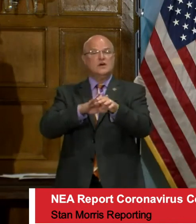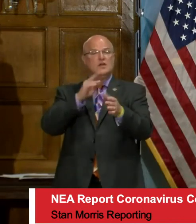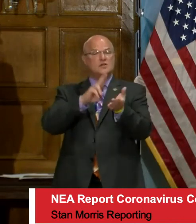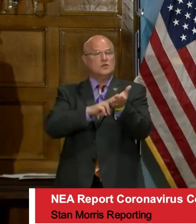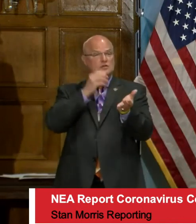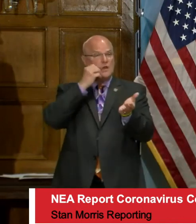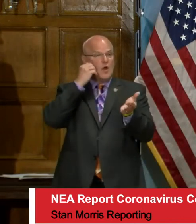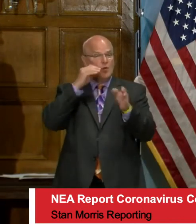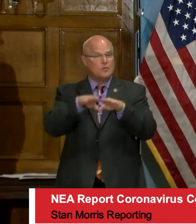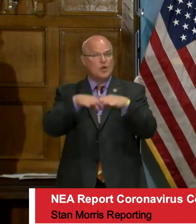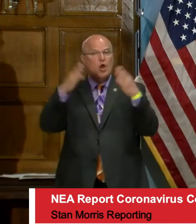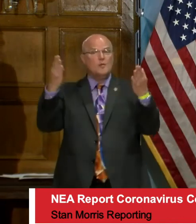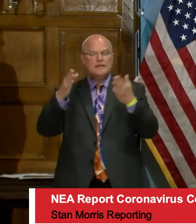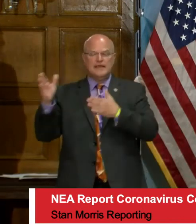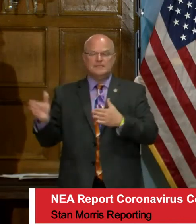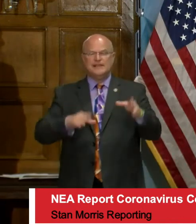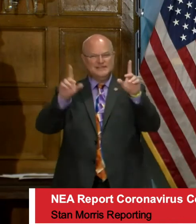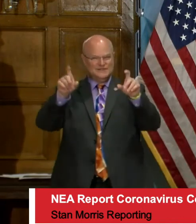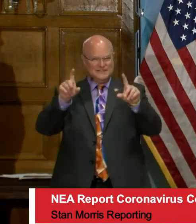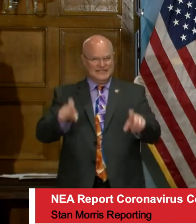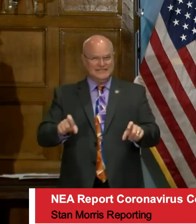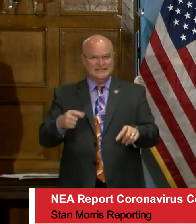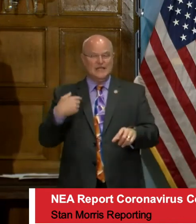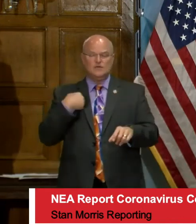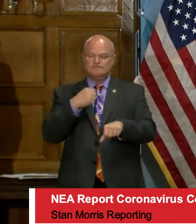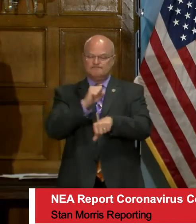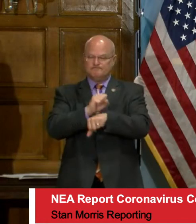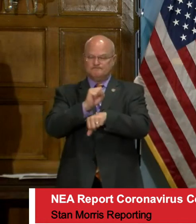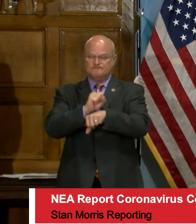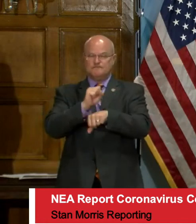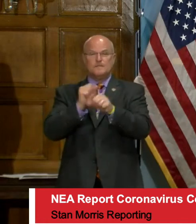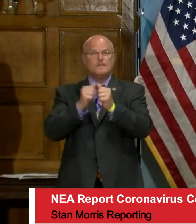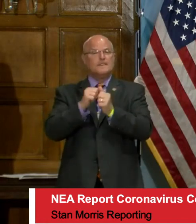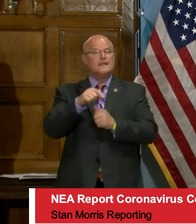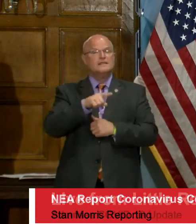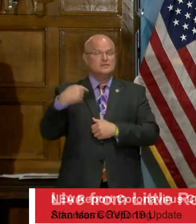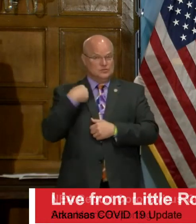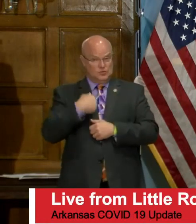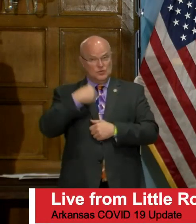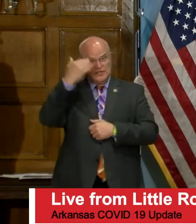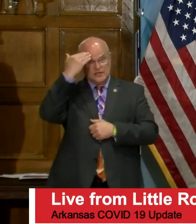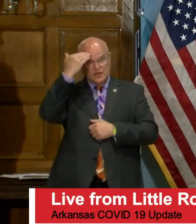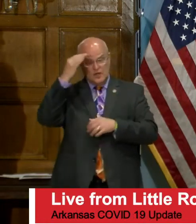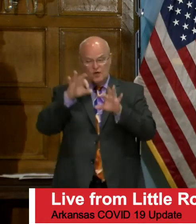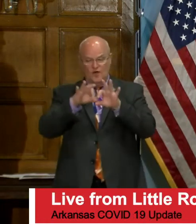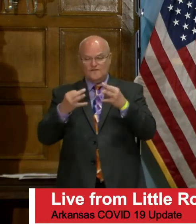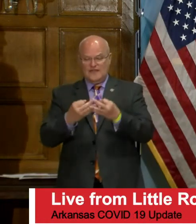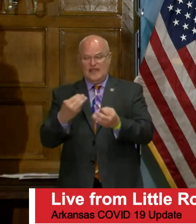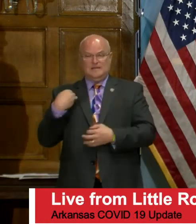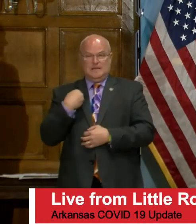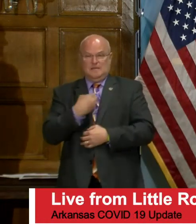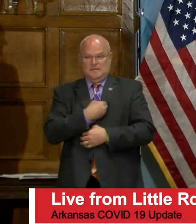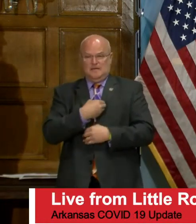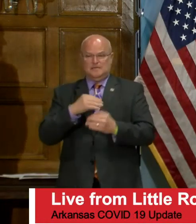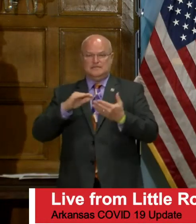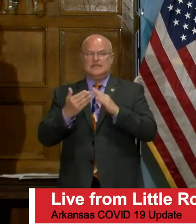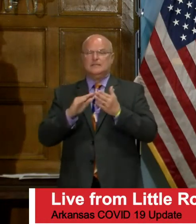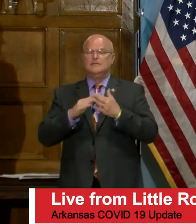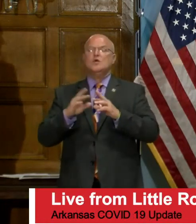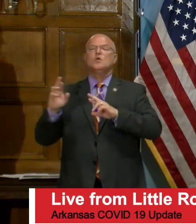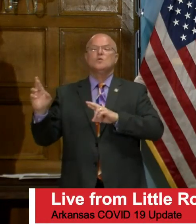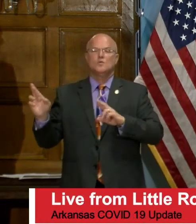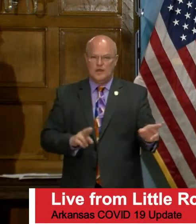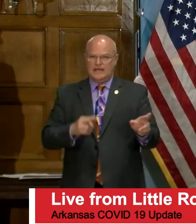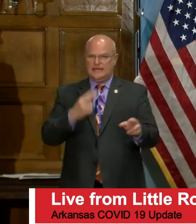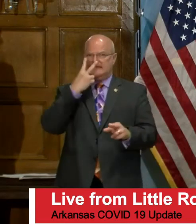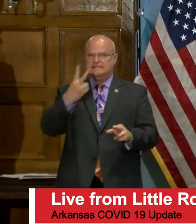home reopening and plans for testing, and we'll be working with those, as we know family members in the community are beyond ready to